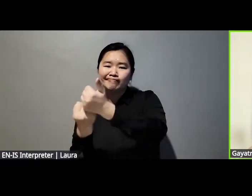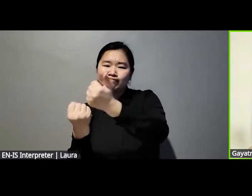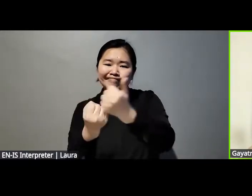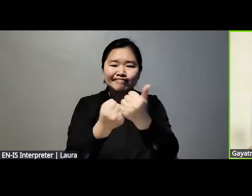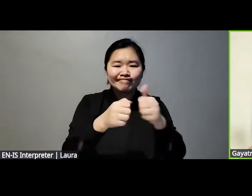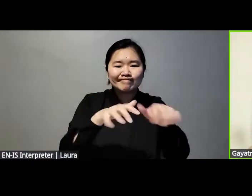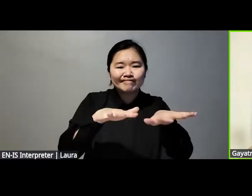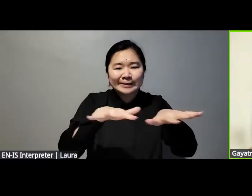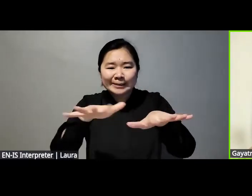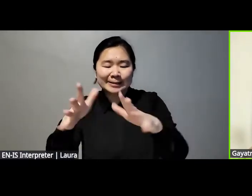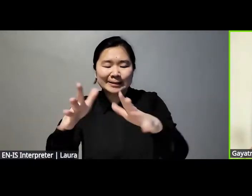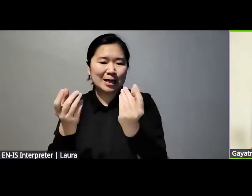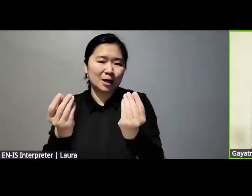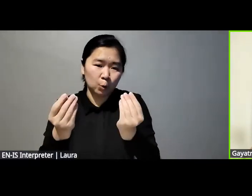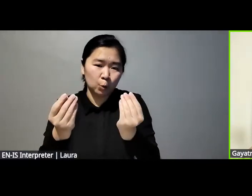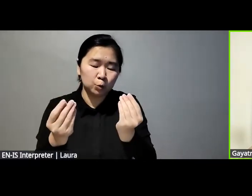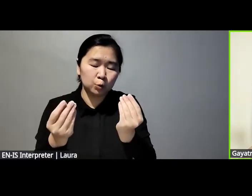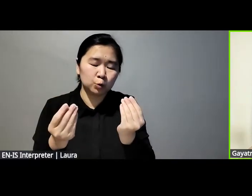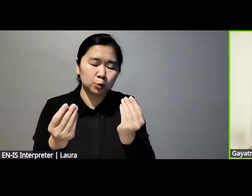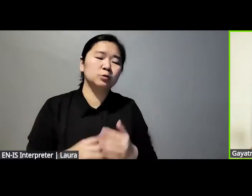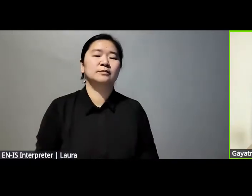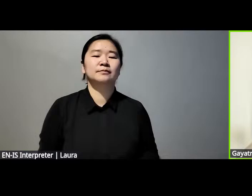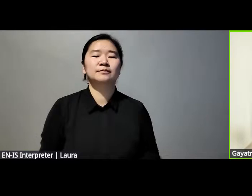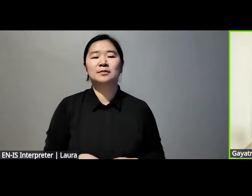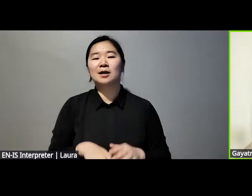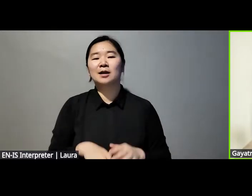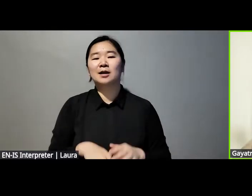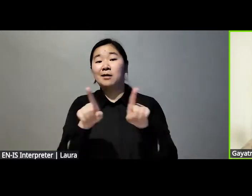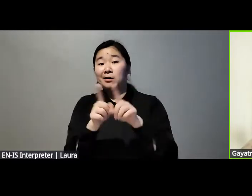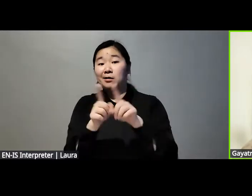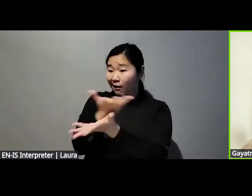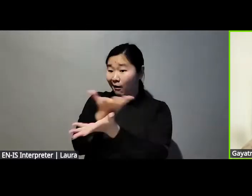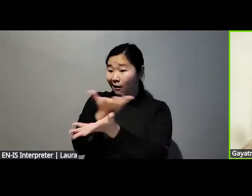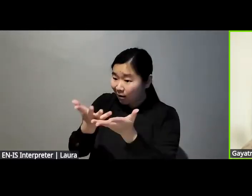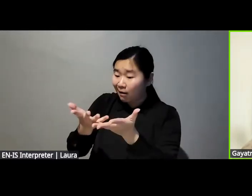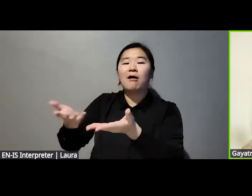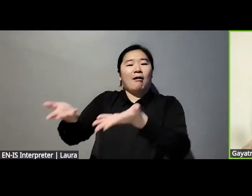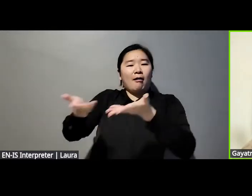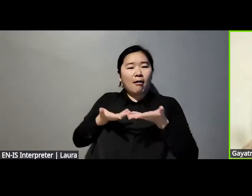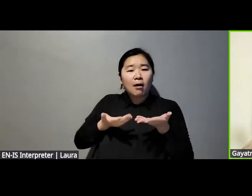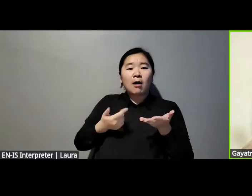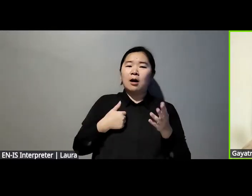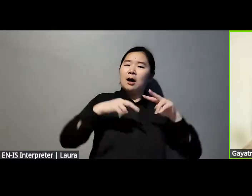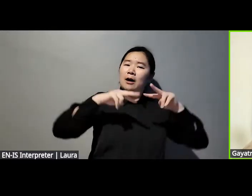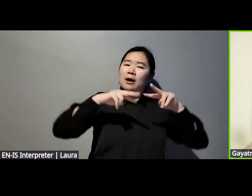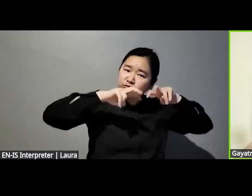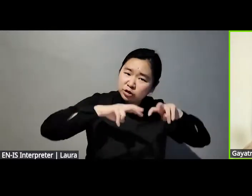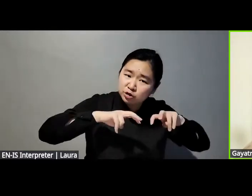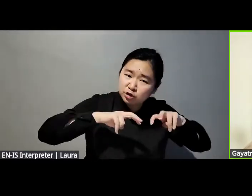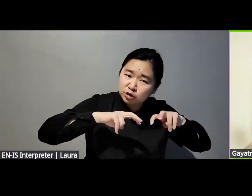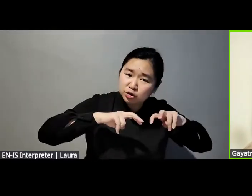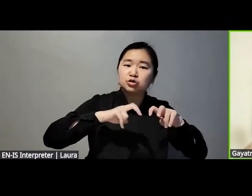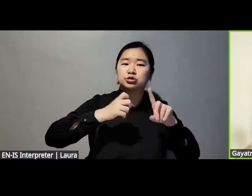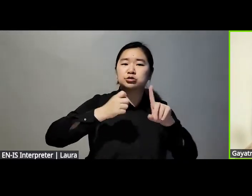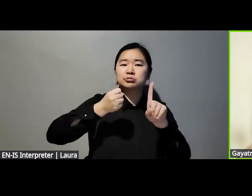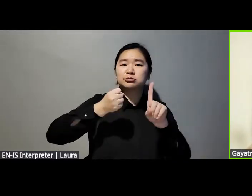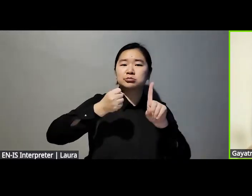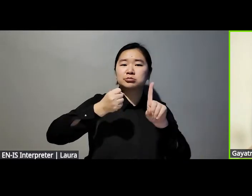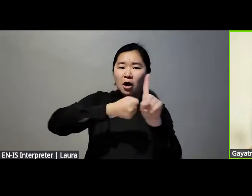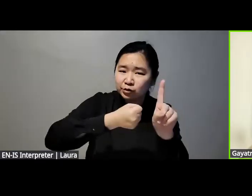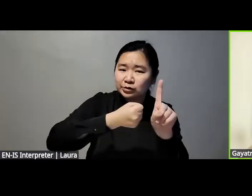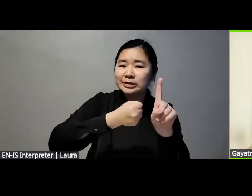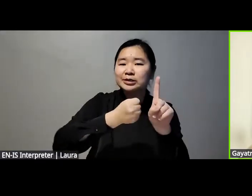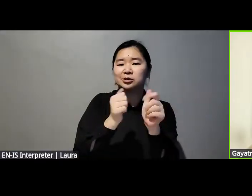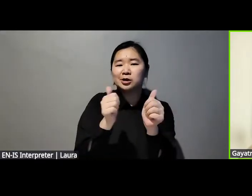mentioned during her intervention. So coming back to OPDs, OPDs bring something that